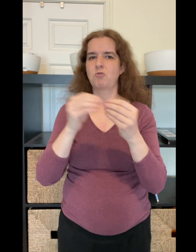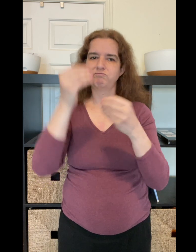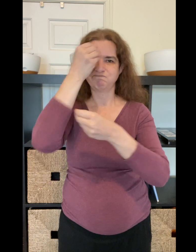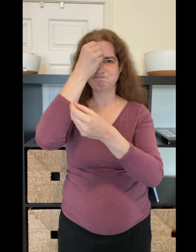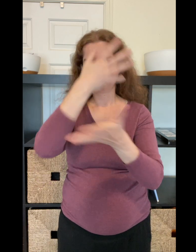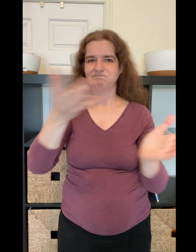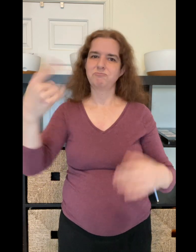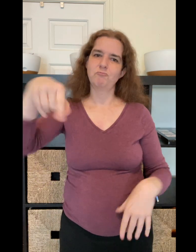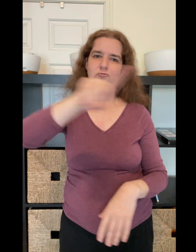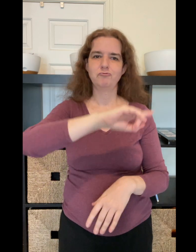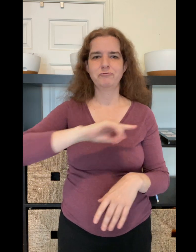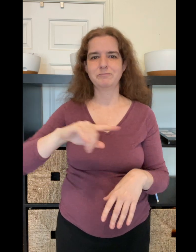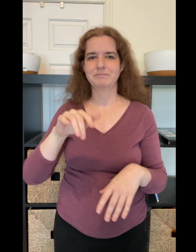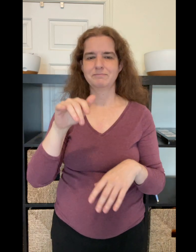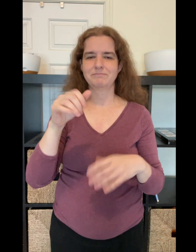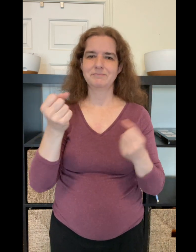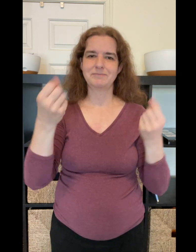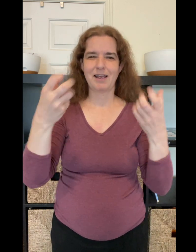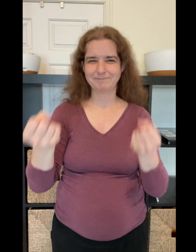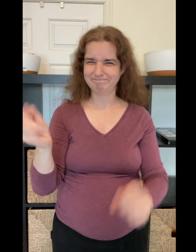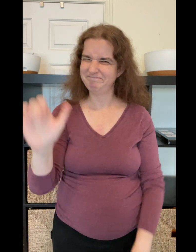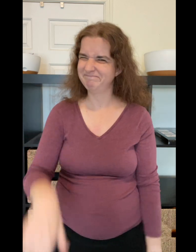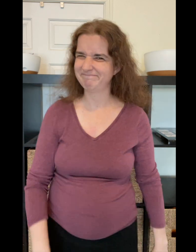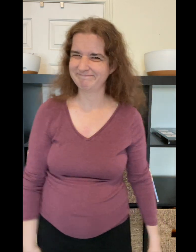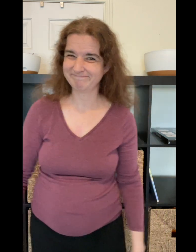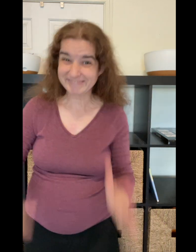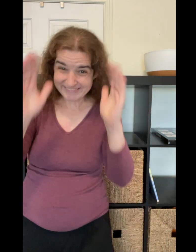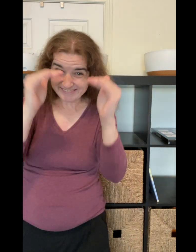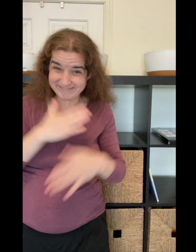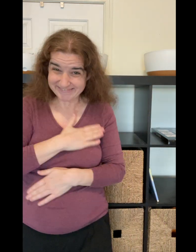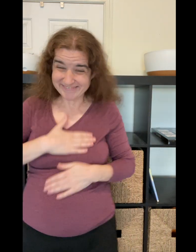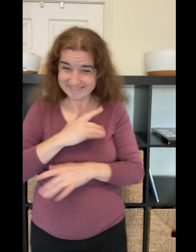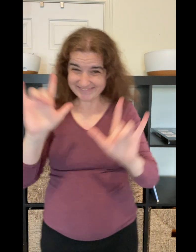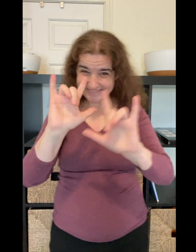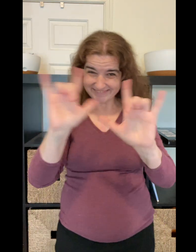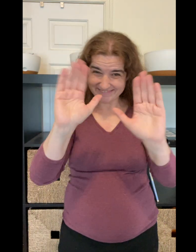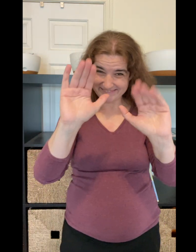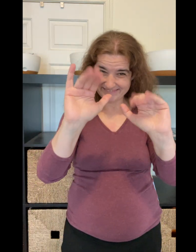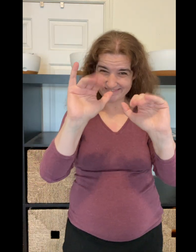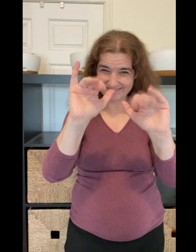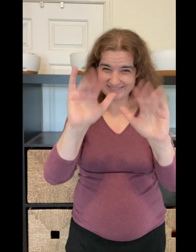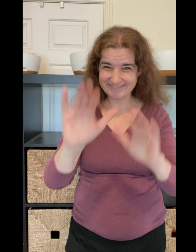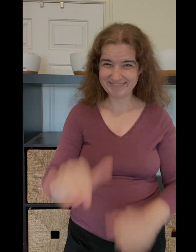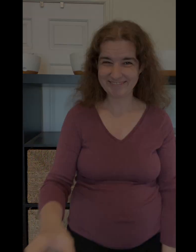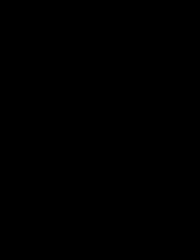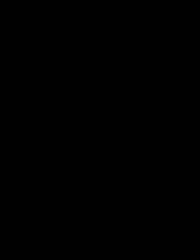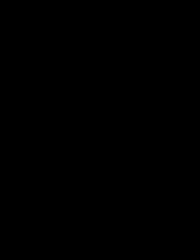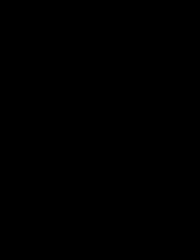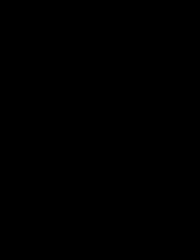MPH program. I'm going to share more information with you guys to let you guys know all inside. Okay, I hope you enjoyed it. I love you.